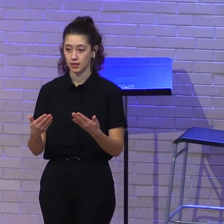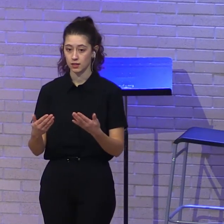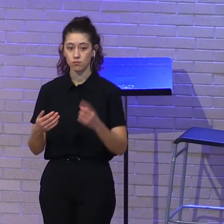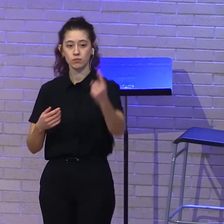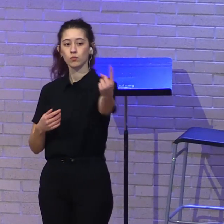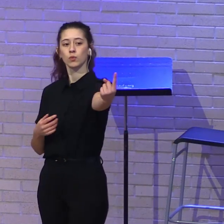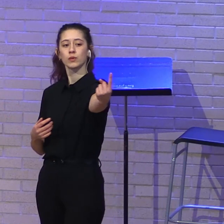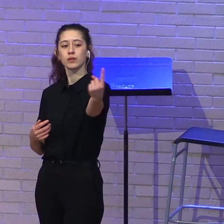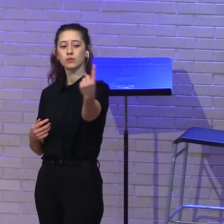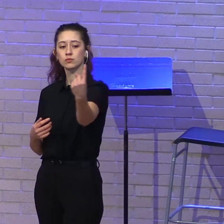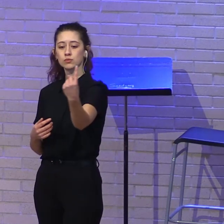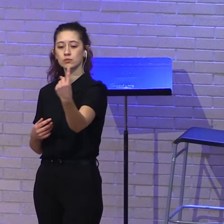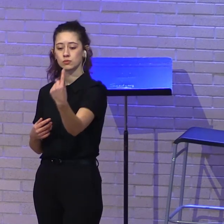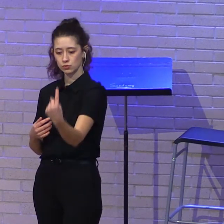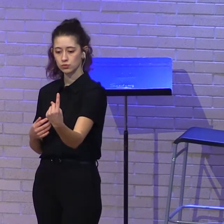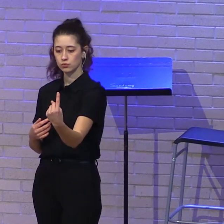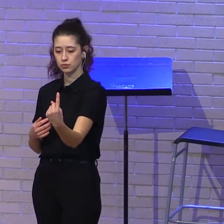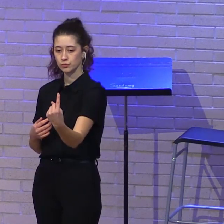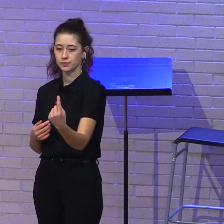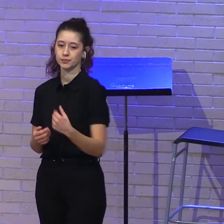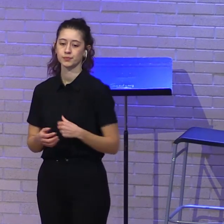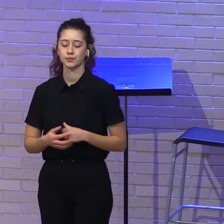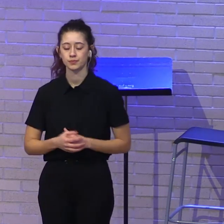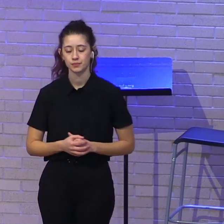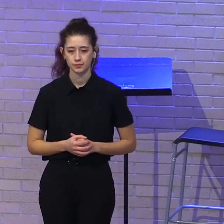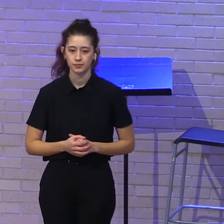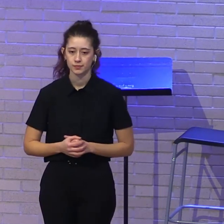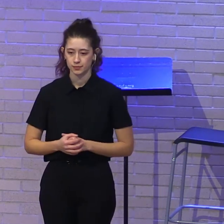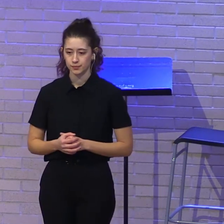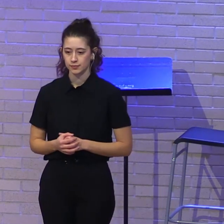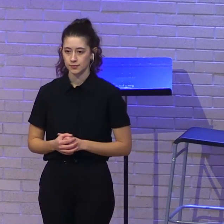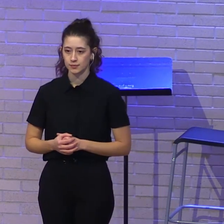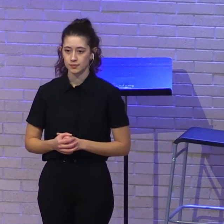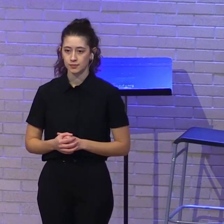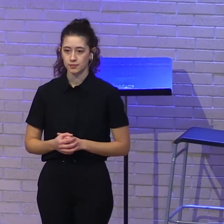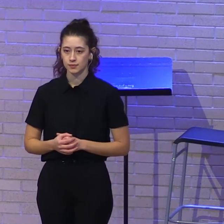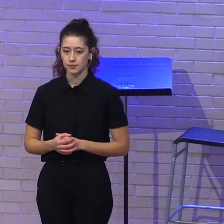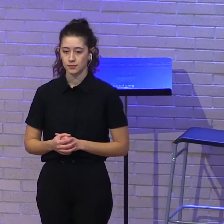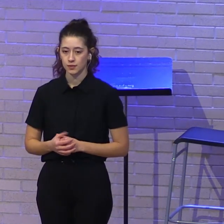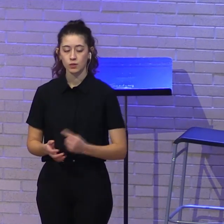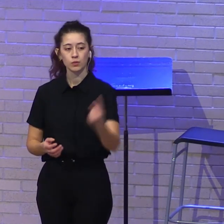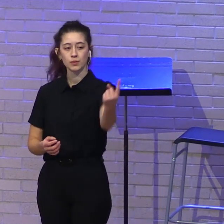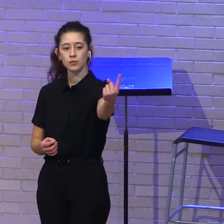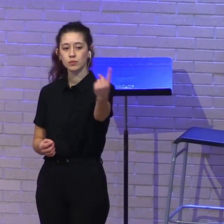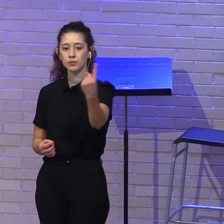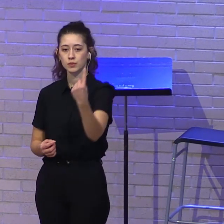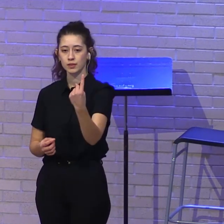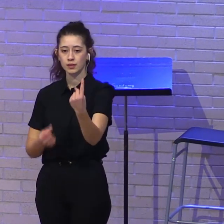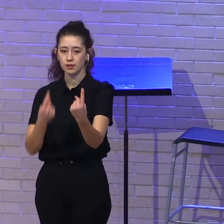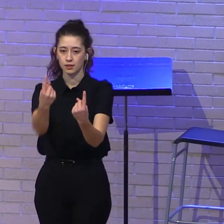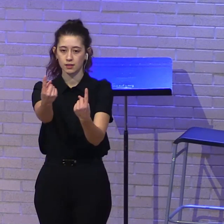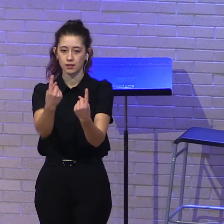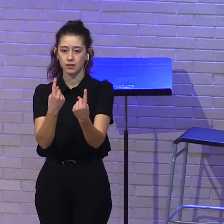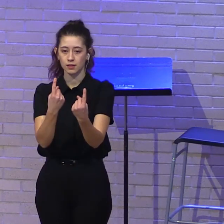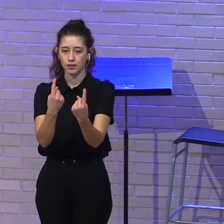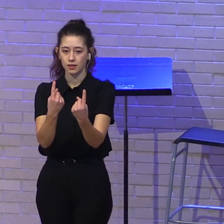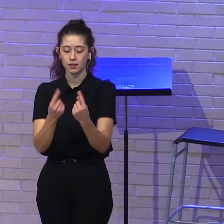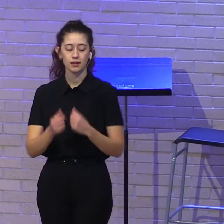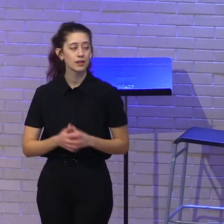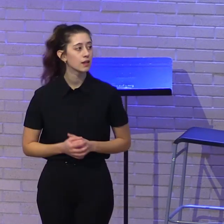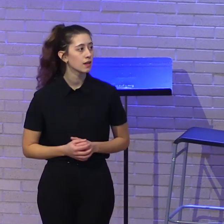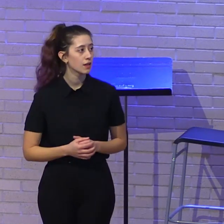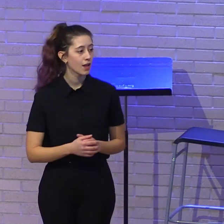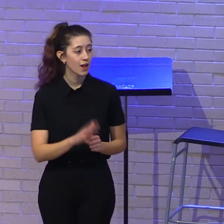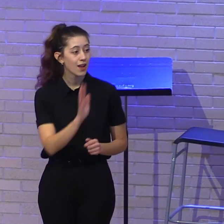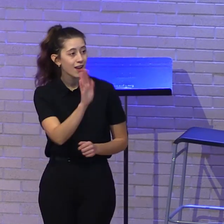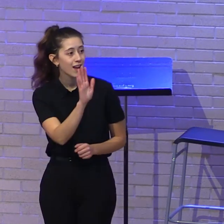you. We were entering, and as we were entering, we were seeing our families.